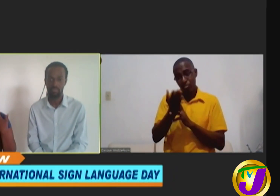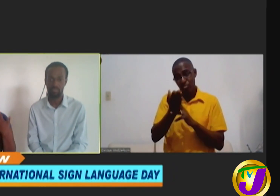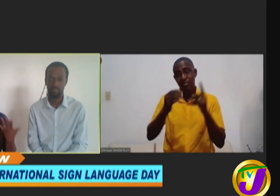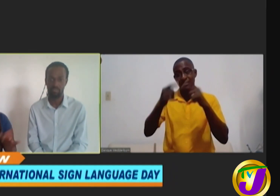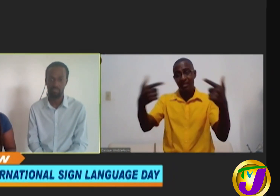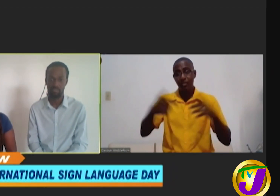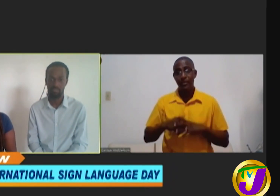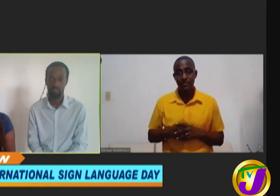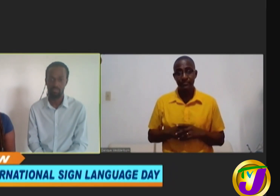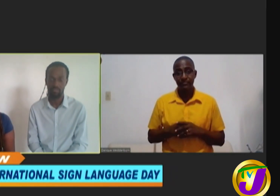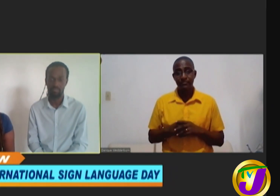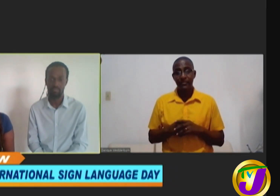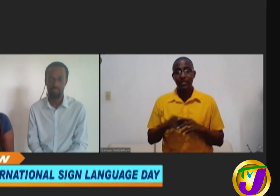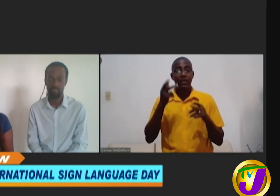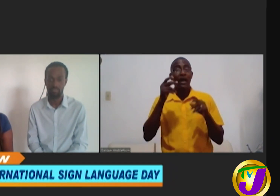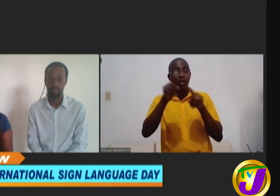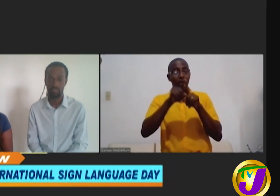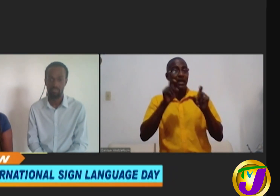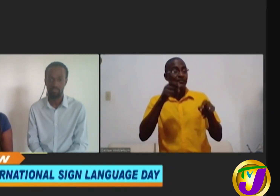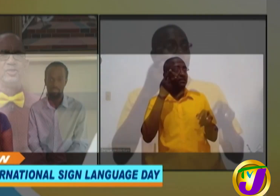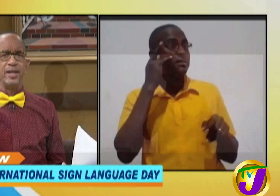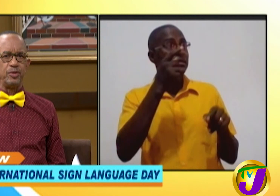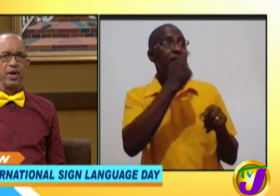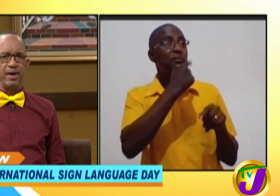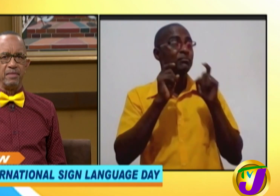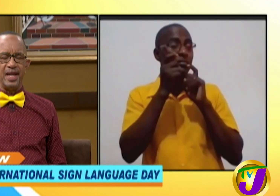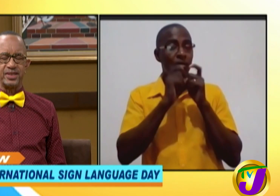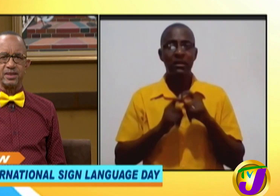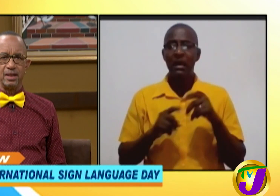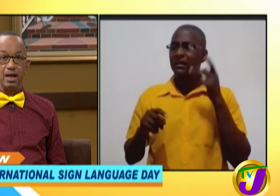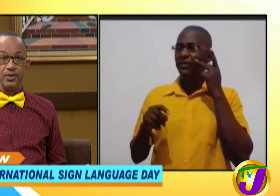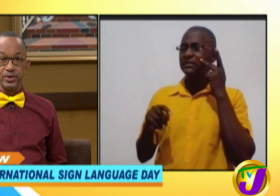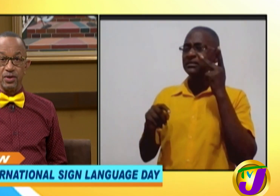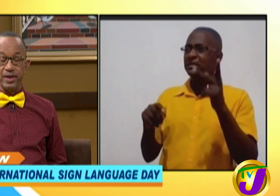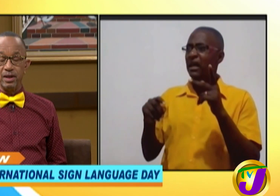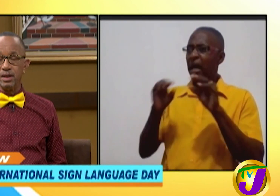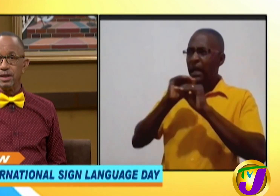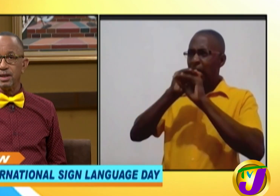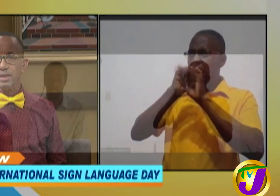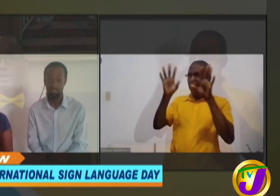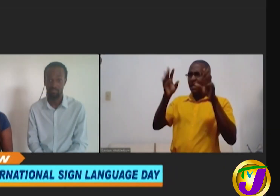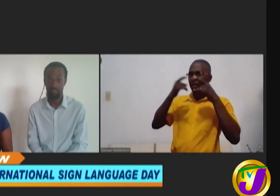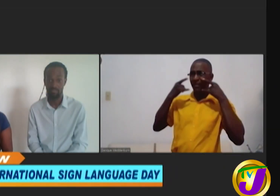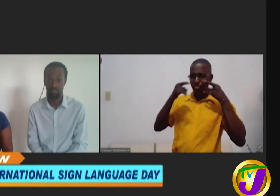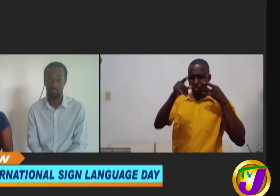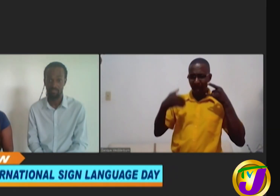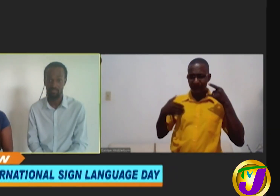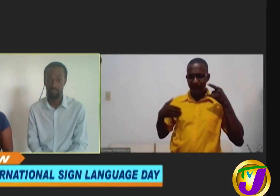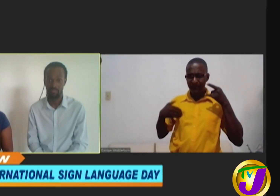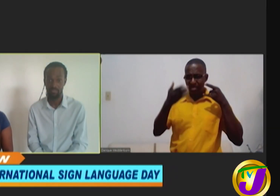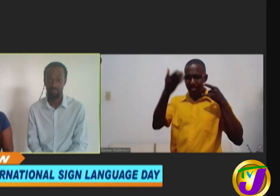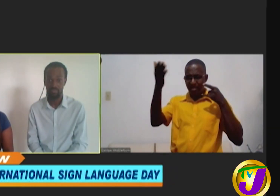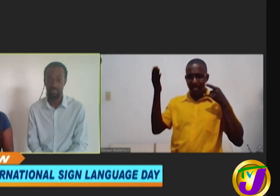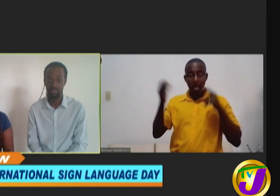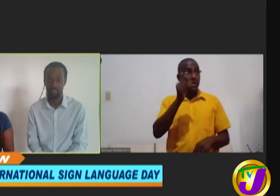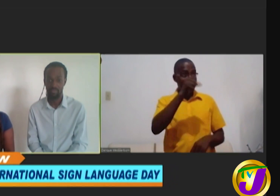need to see the mouth as well. Yeah, I've never seen a transparent masks. Are those out there? Yes, they